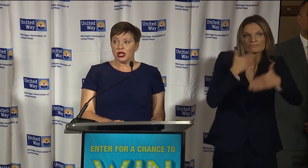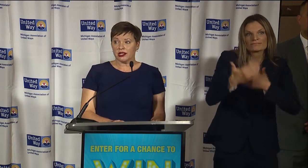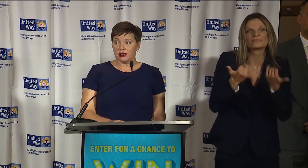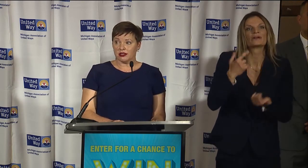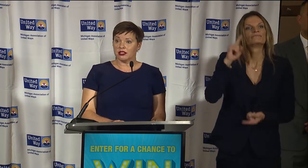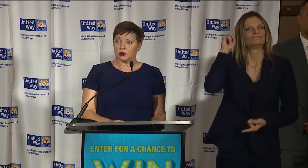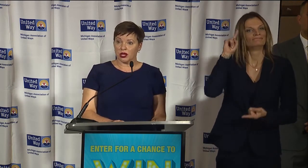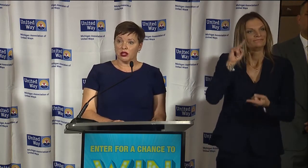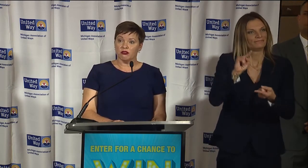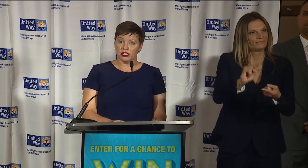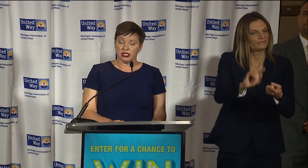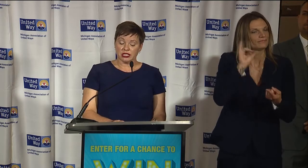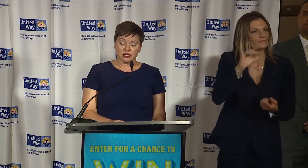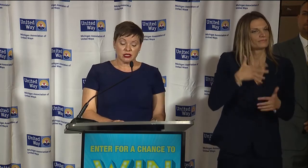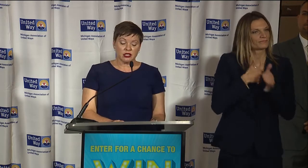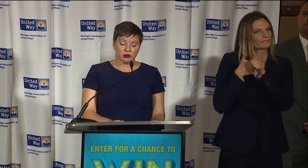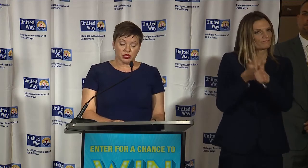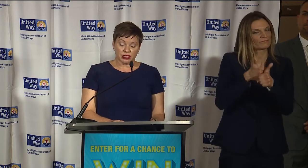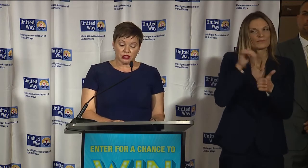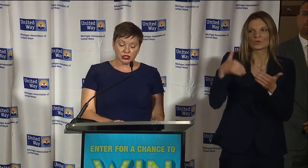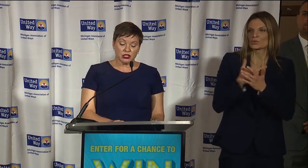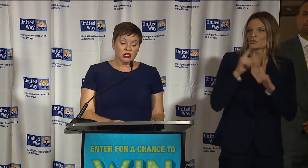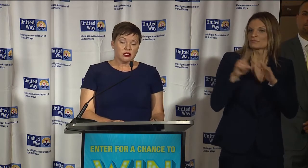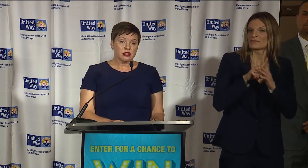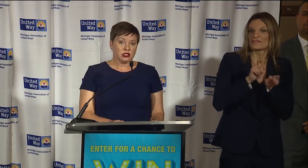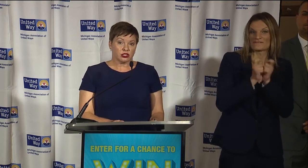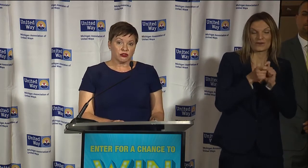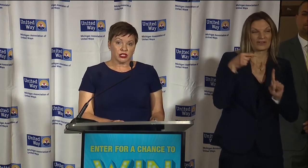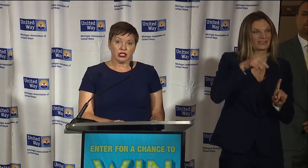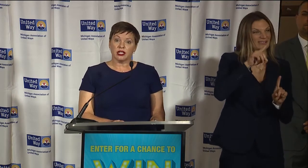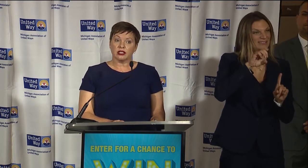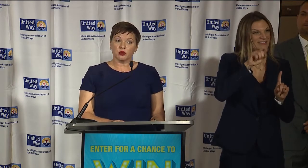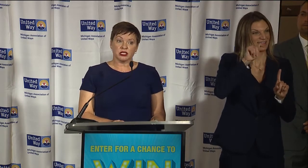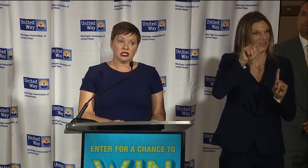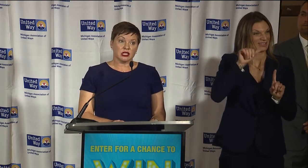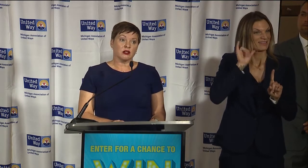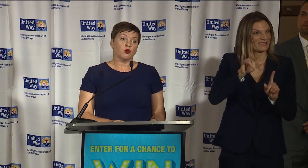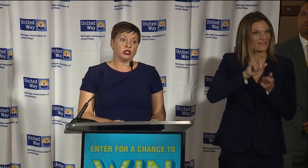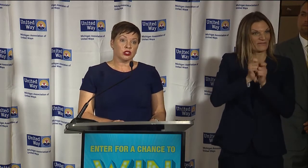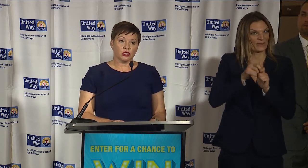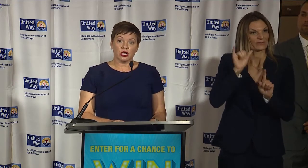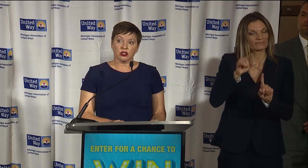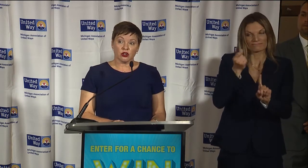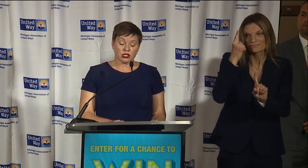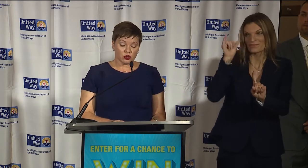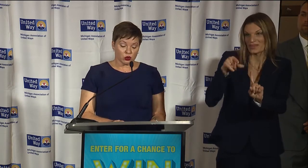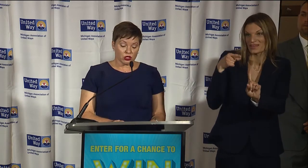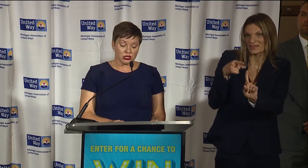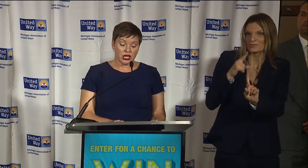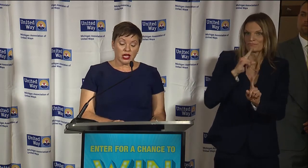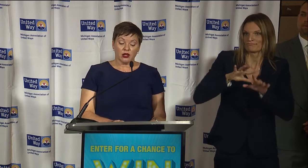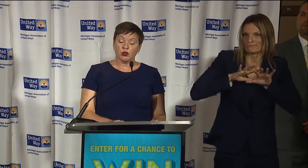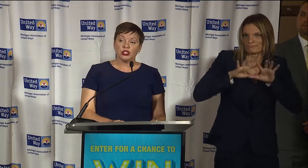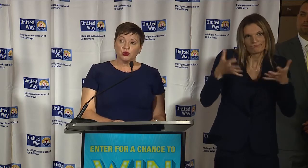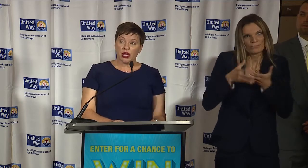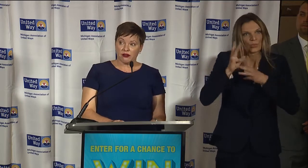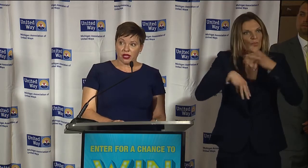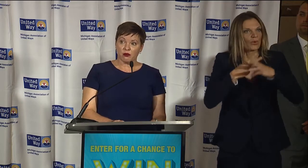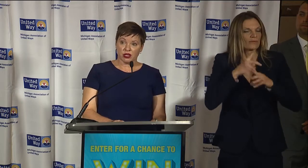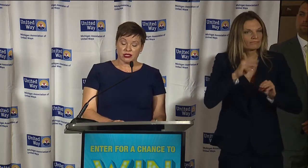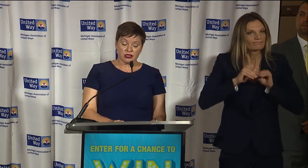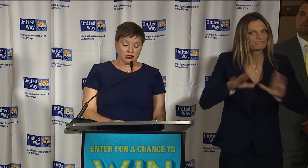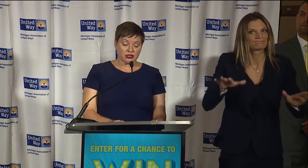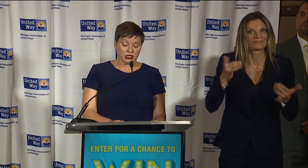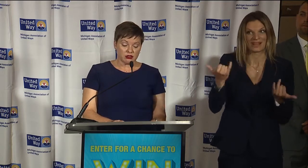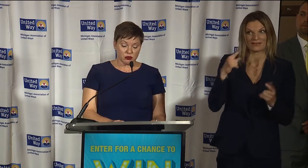we are tracking the spread of variants, in particular the Delta variant, as we're seeing what's occurring across the world. And we do have